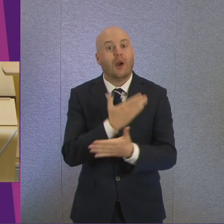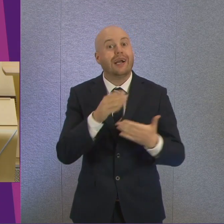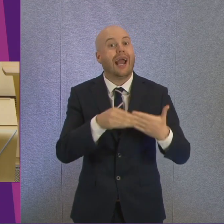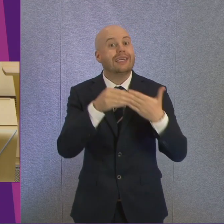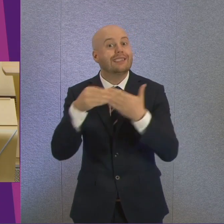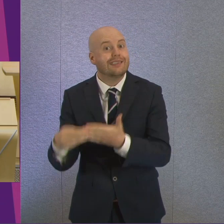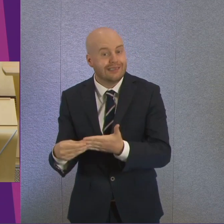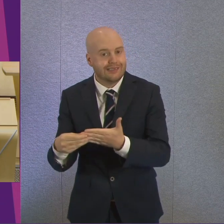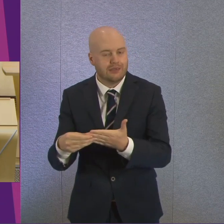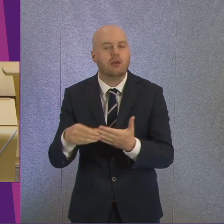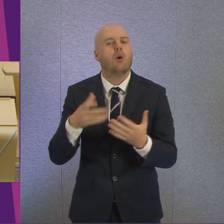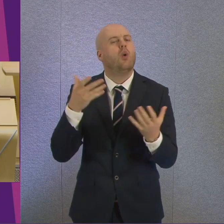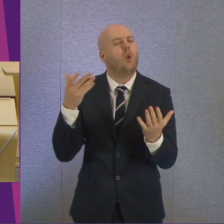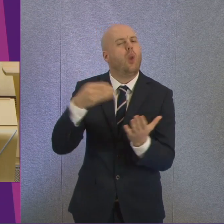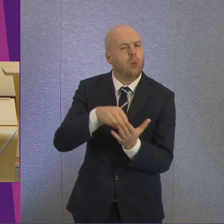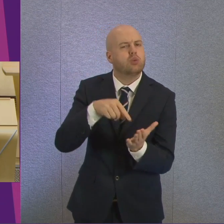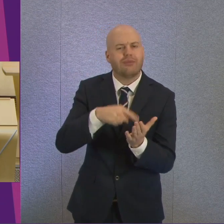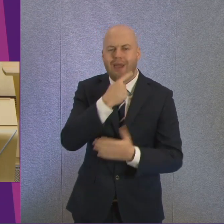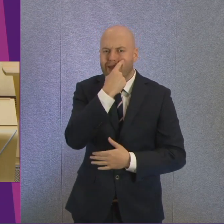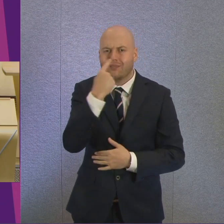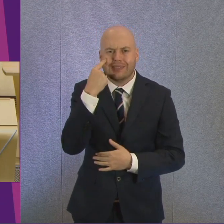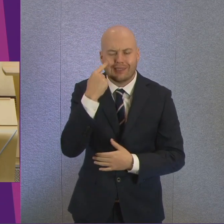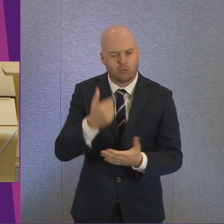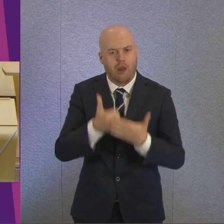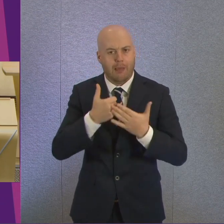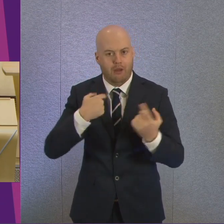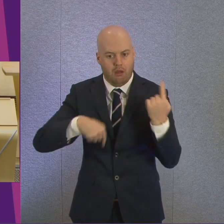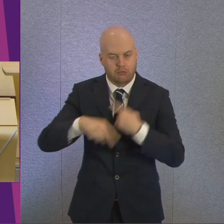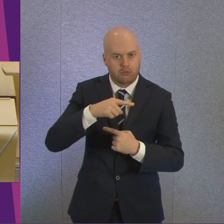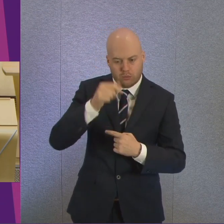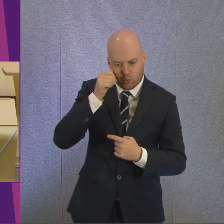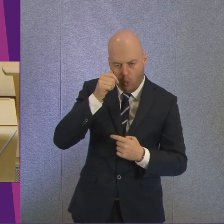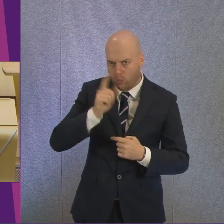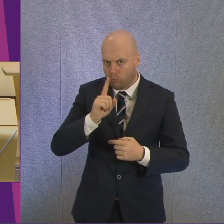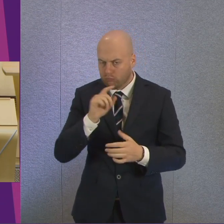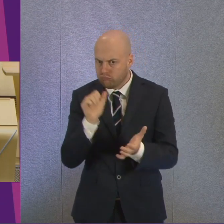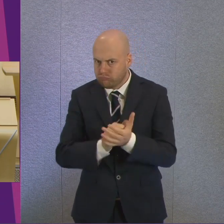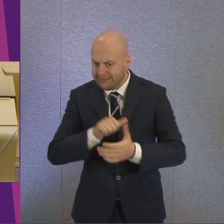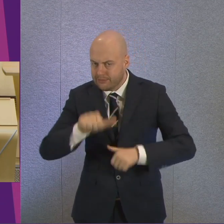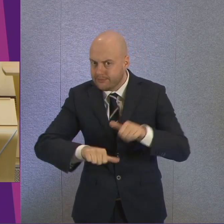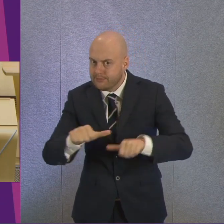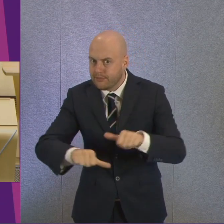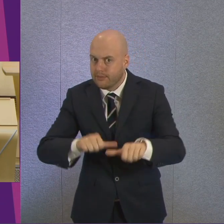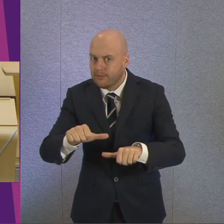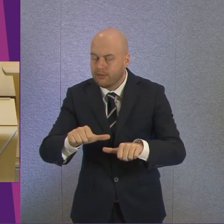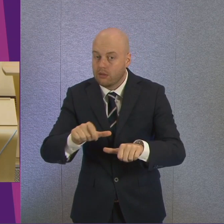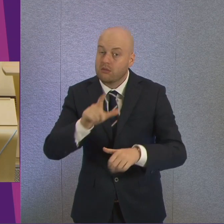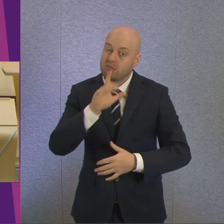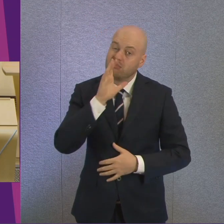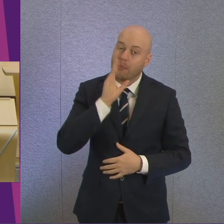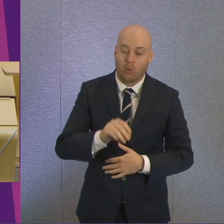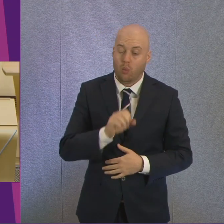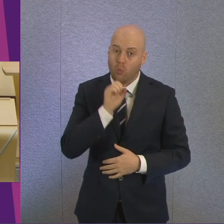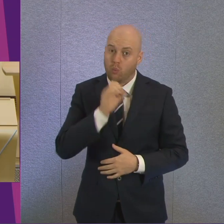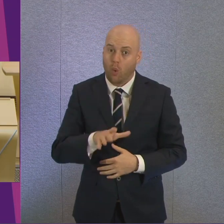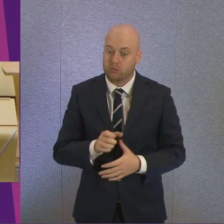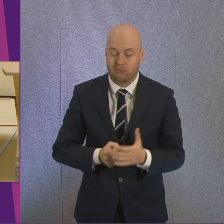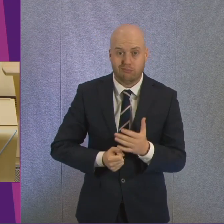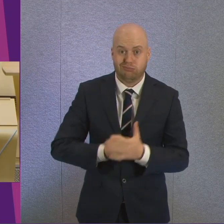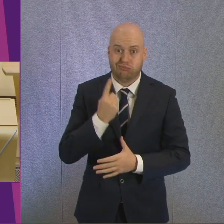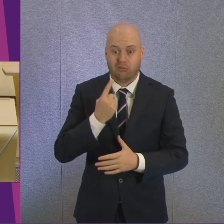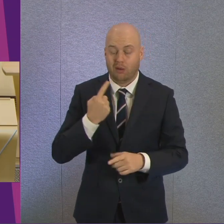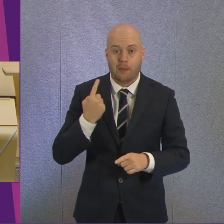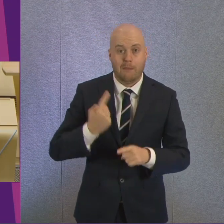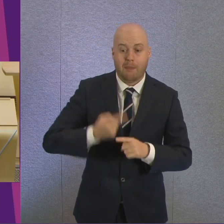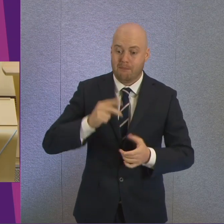our decision-making. But this will not yet be a hard and fast plan with dates, because it's simply